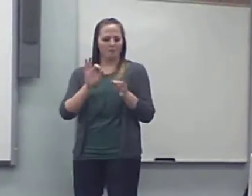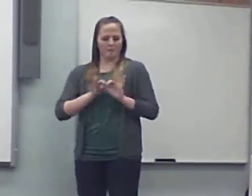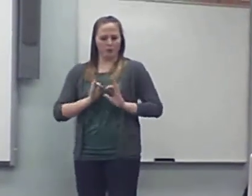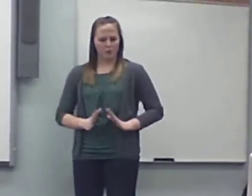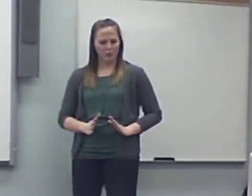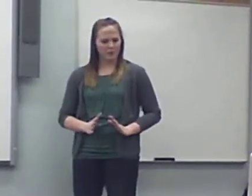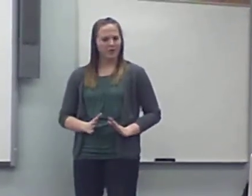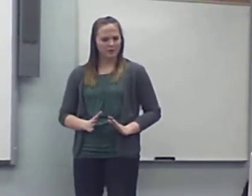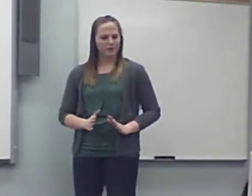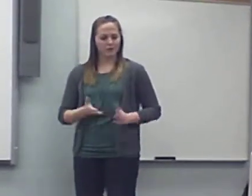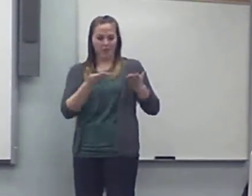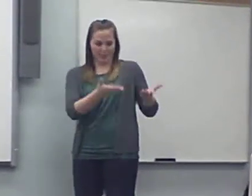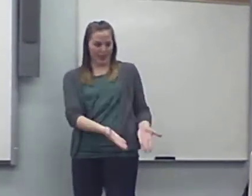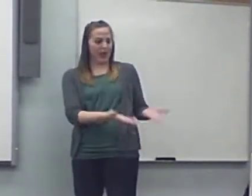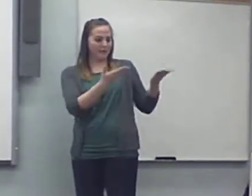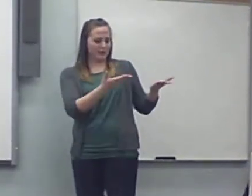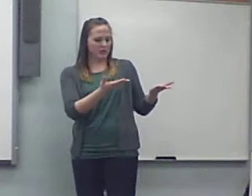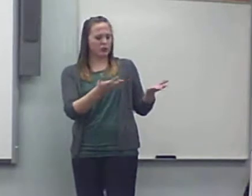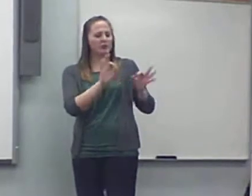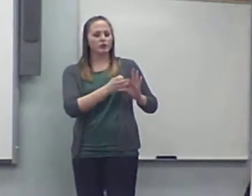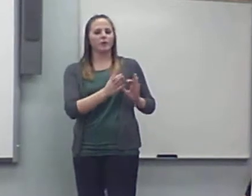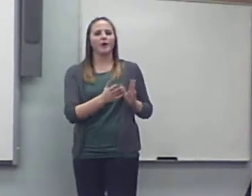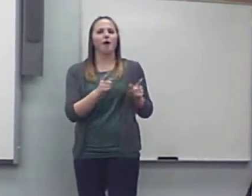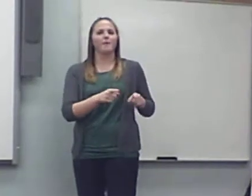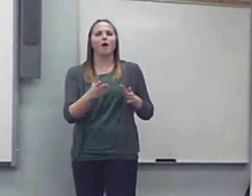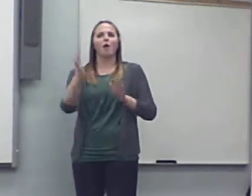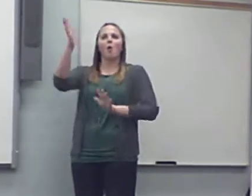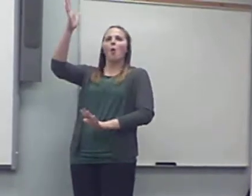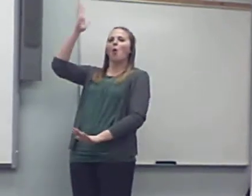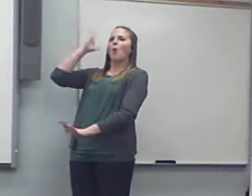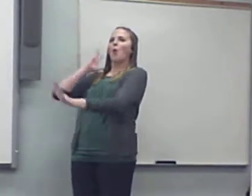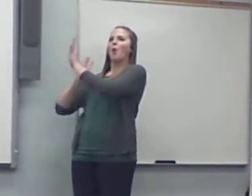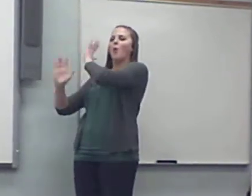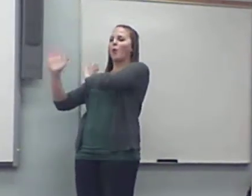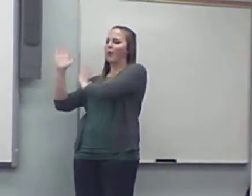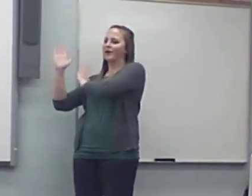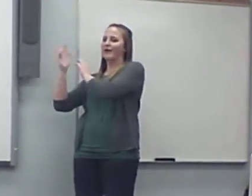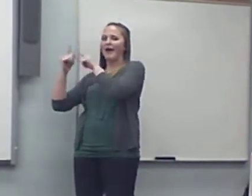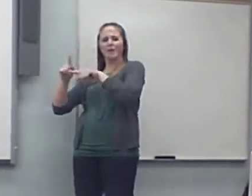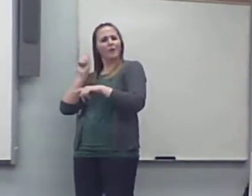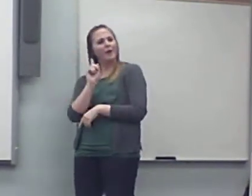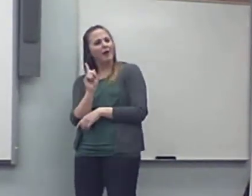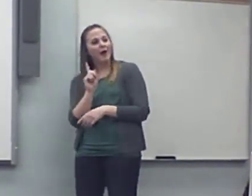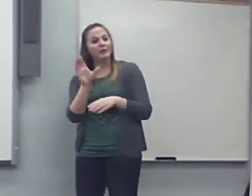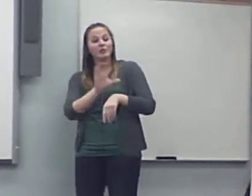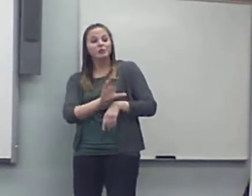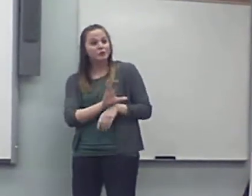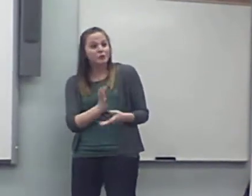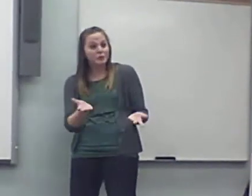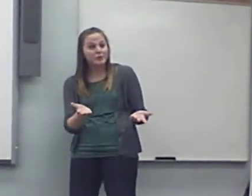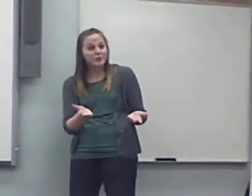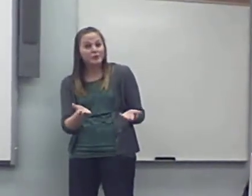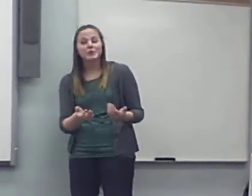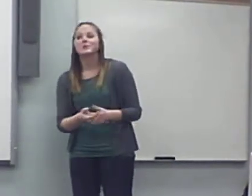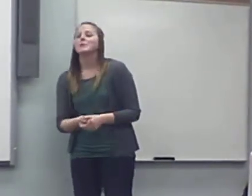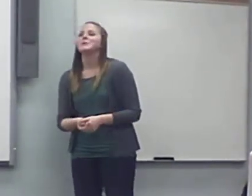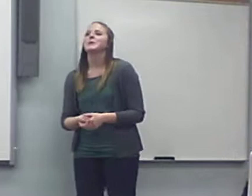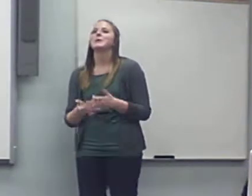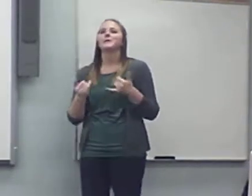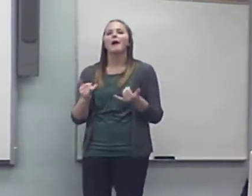done way back when, before we even had a professional organization, was in church. And so now people are getting skilled, they're getting training,